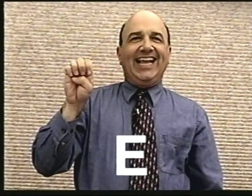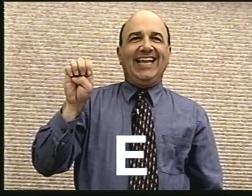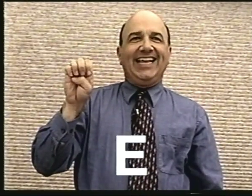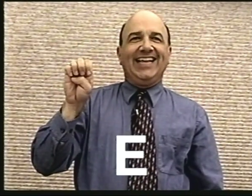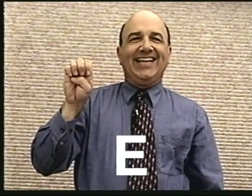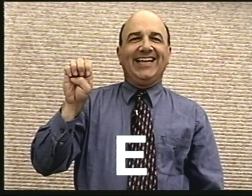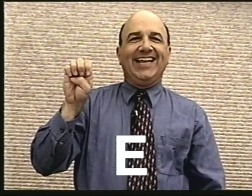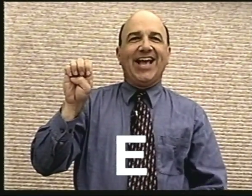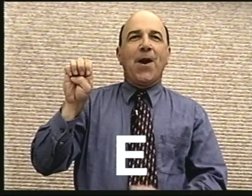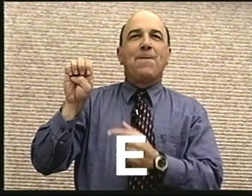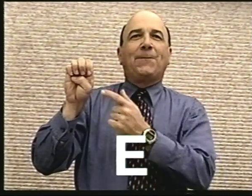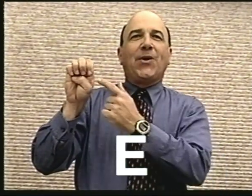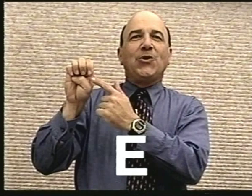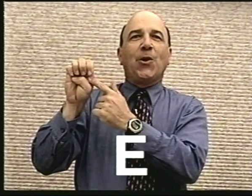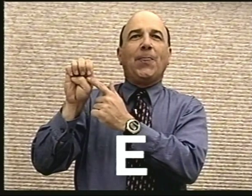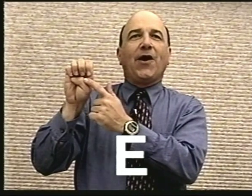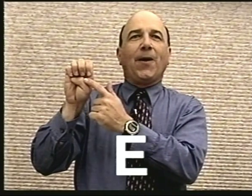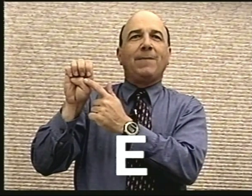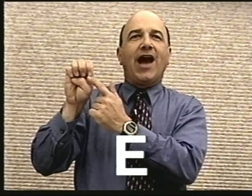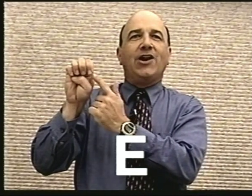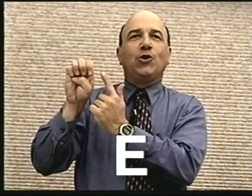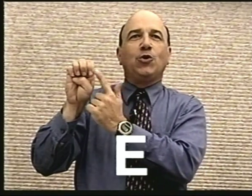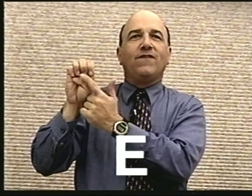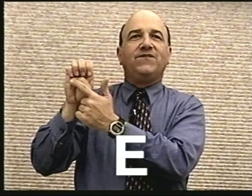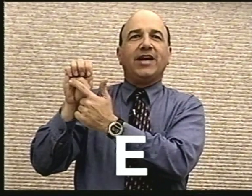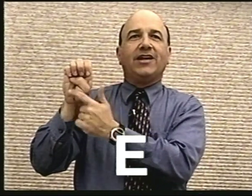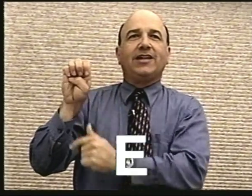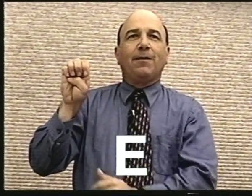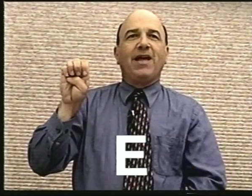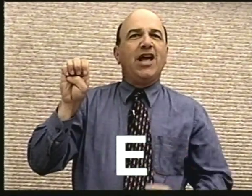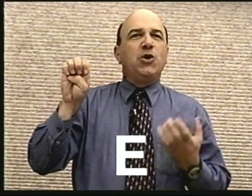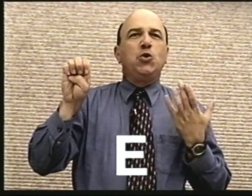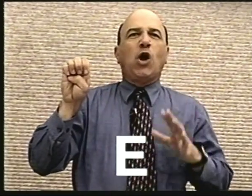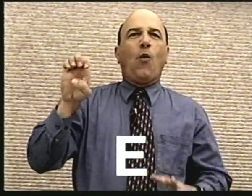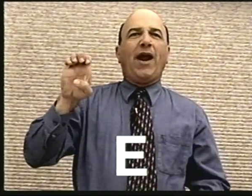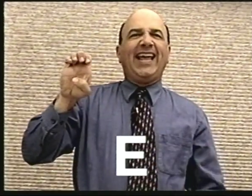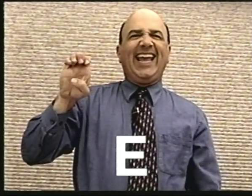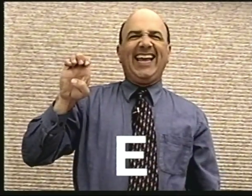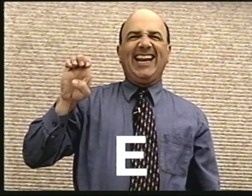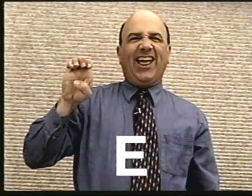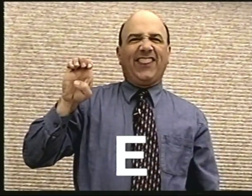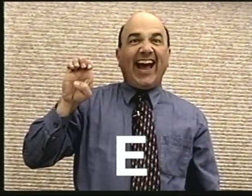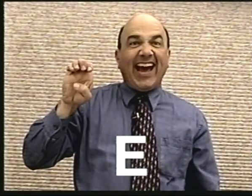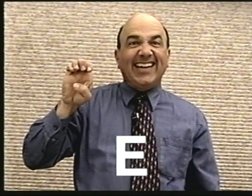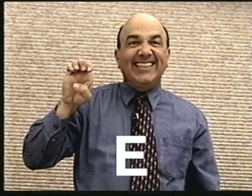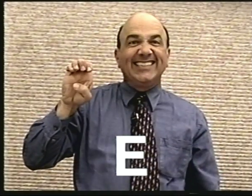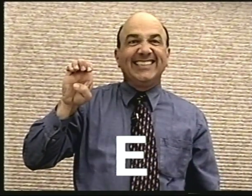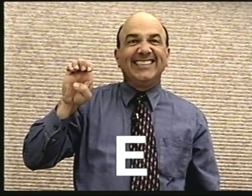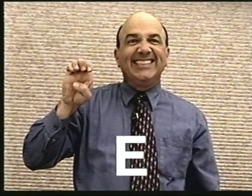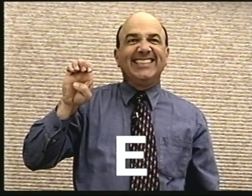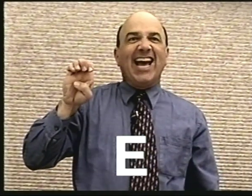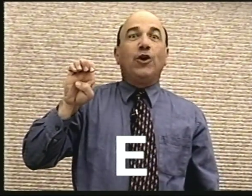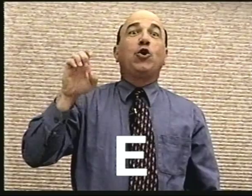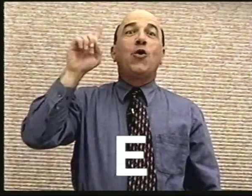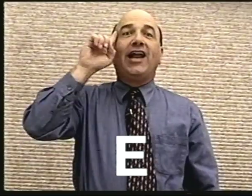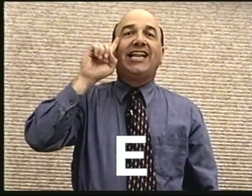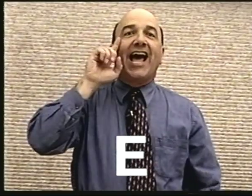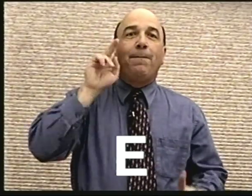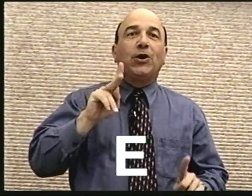E, put your thumb under your fingertip. You don't want to E like that. To a deaf